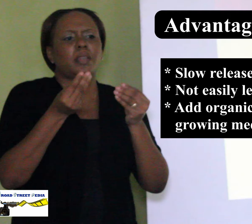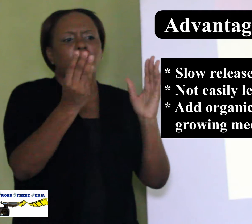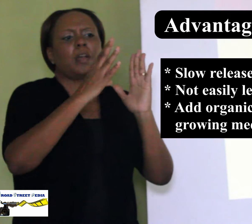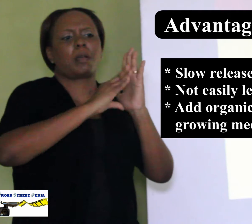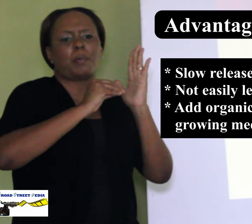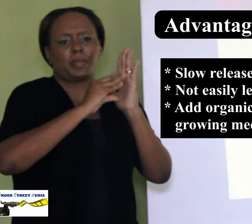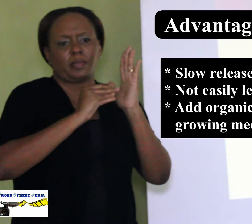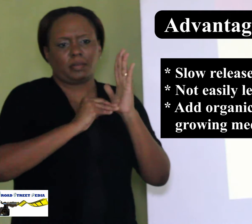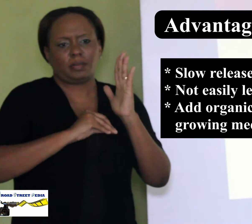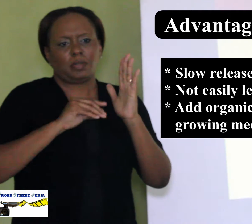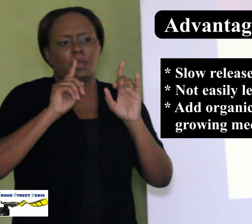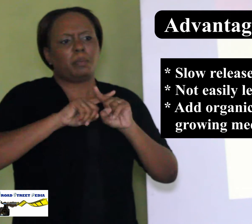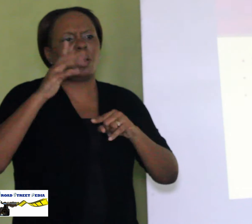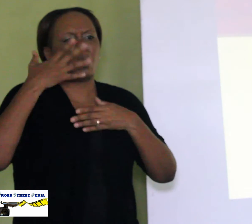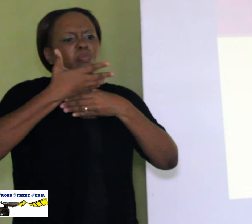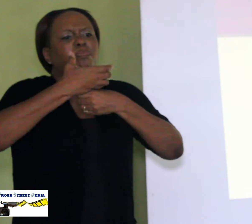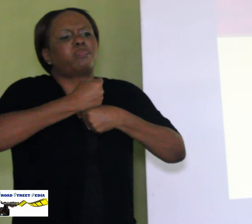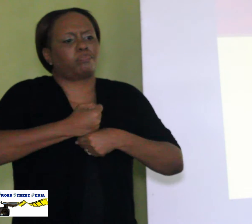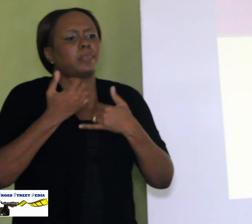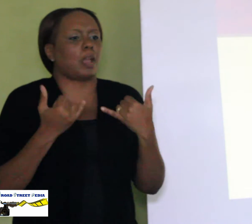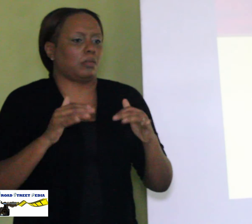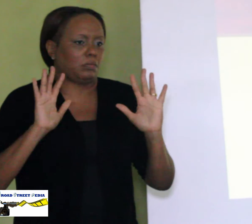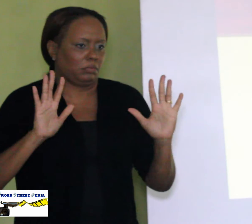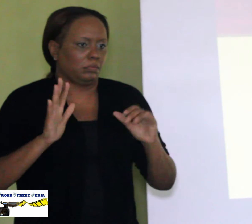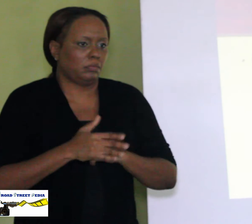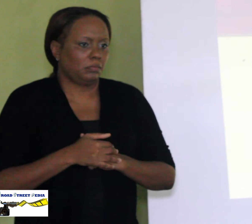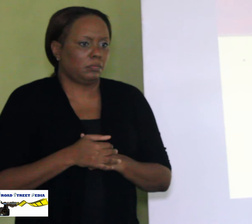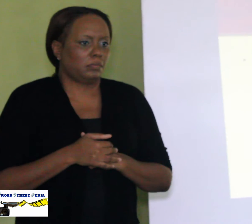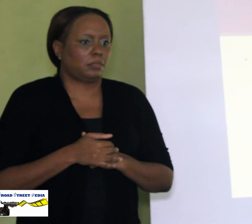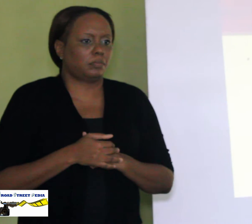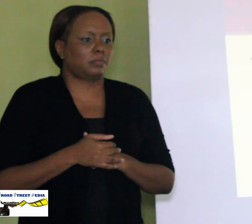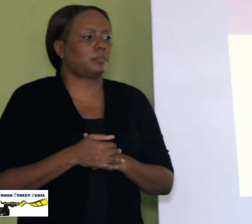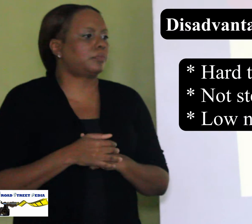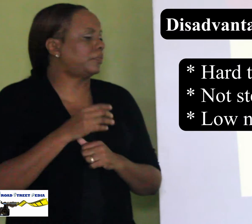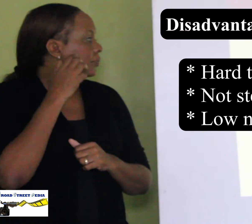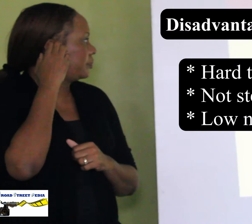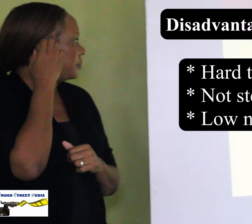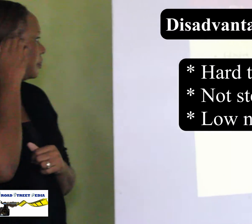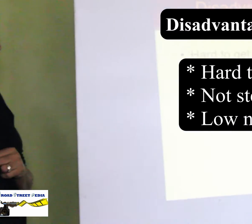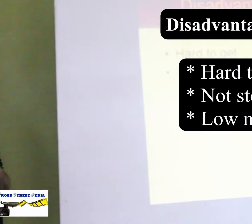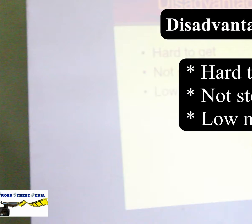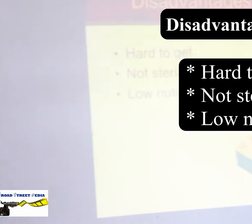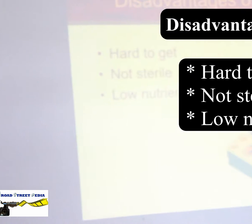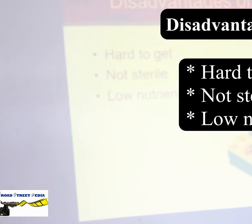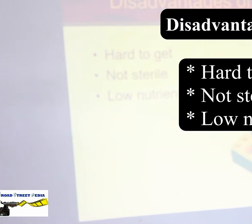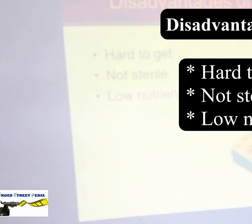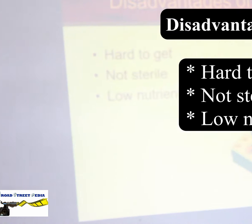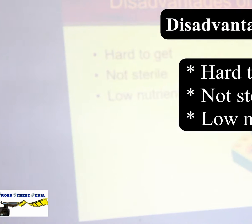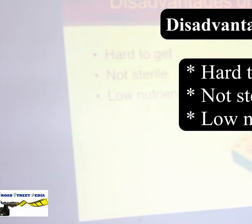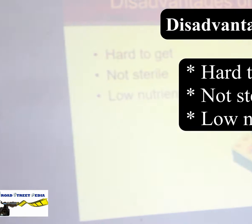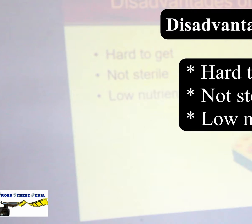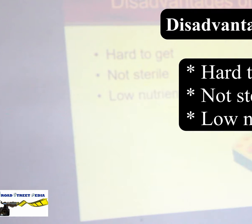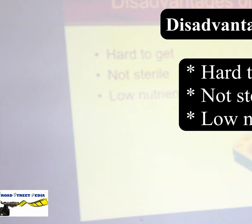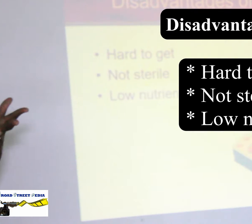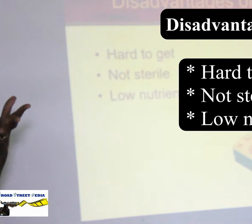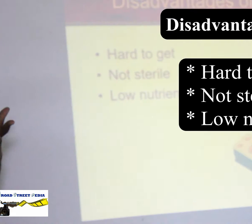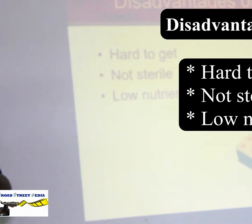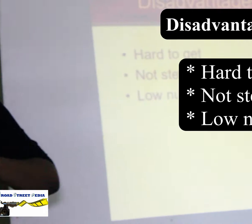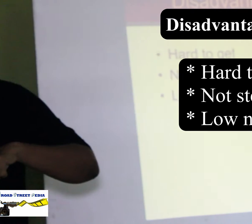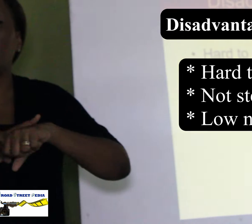to compact it, but we will give you a copy of it. The disadvantage of the organic is hard to